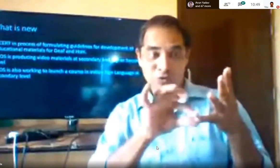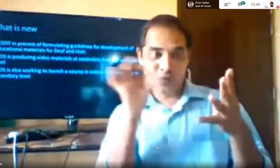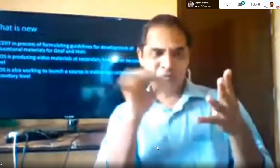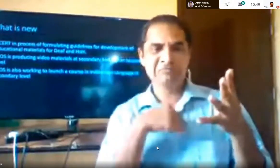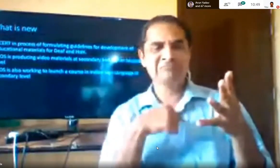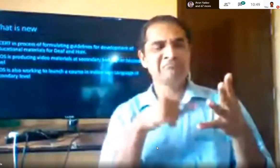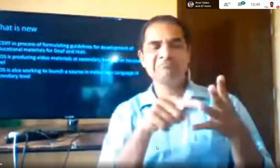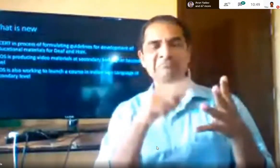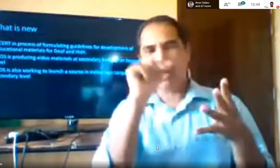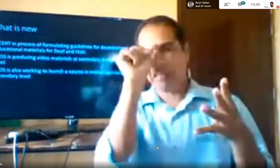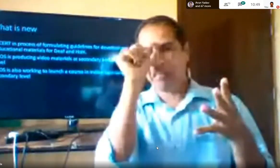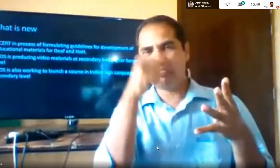it is given